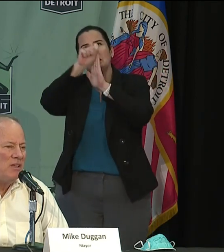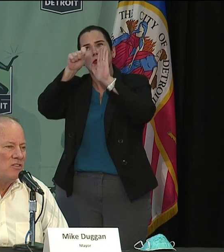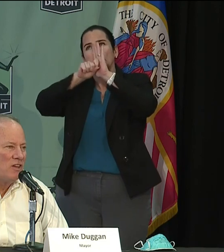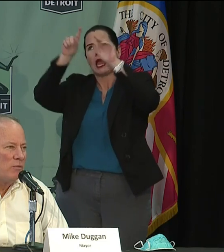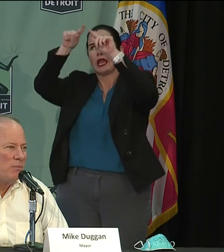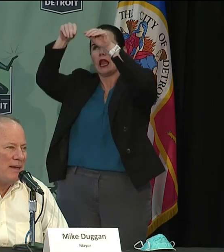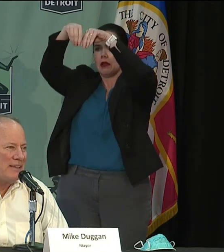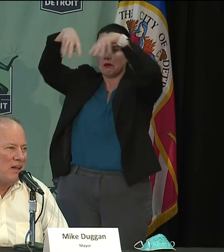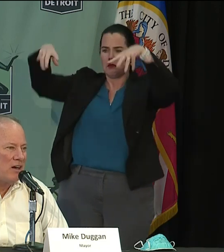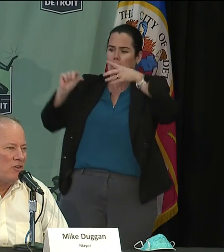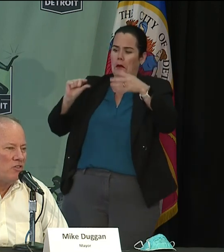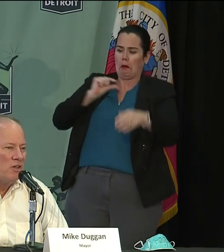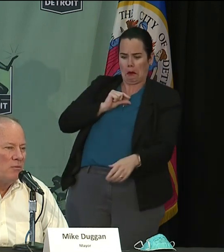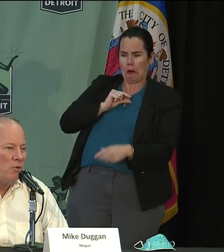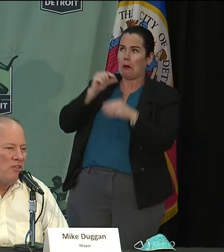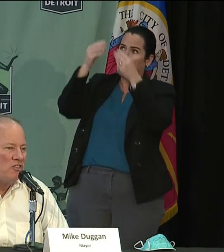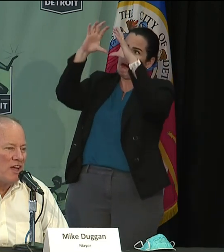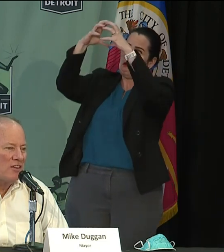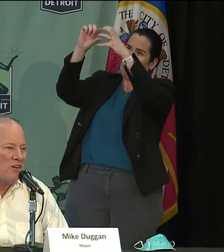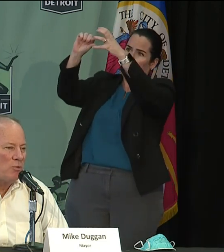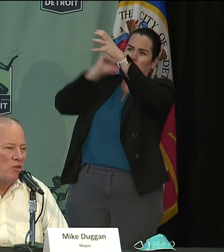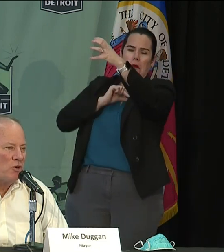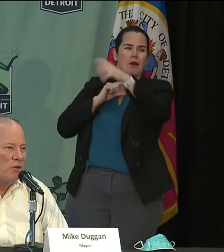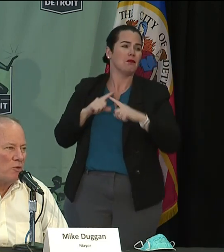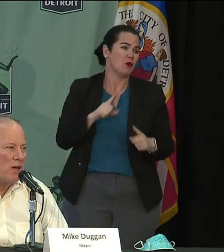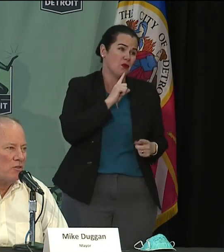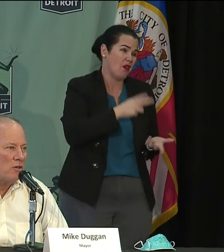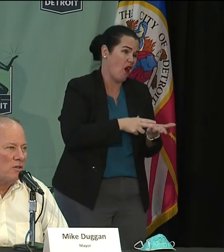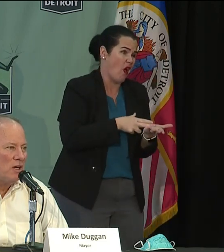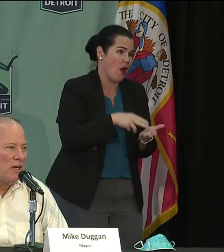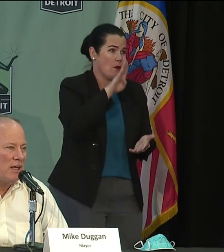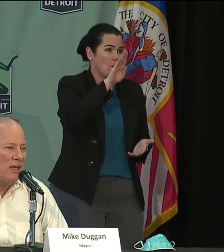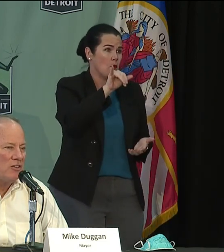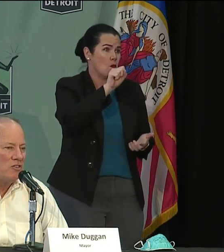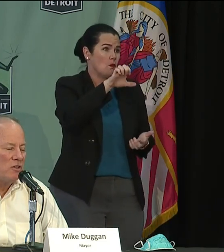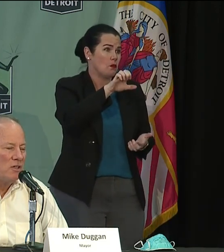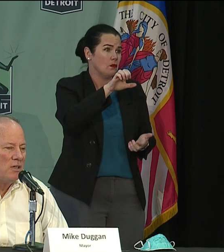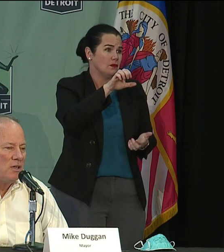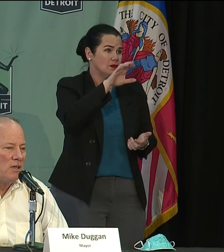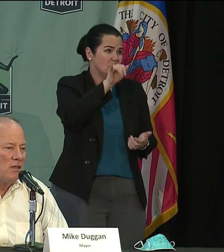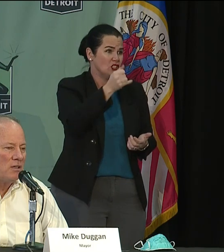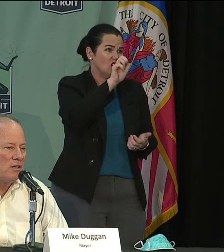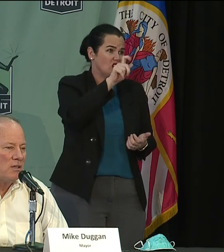some pieces of. But by and large, Boise Jackson, our procurement director, has